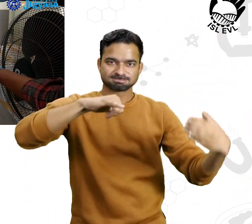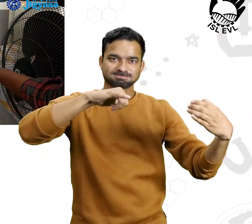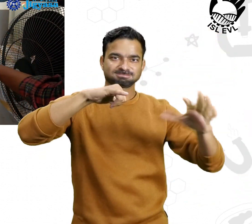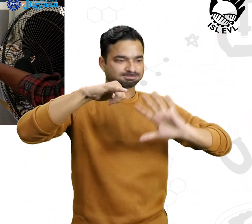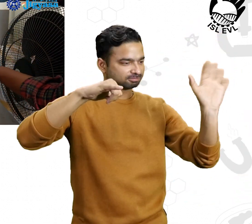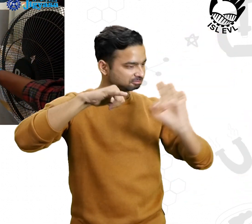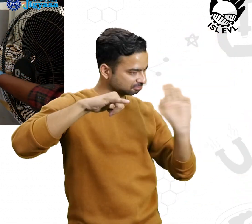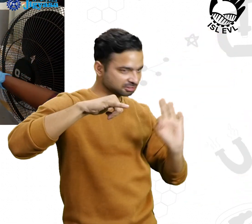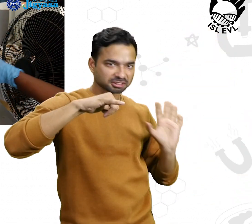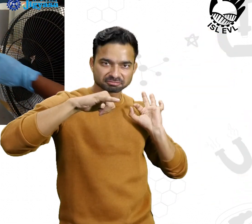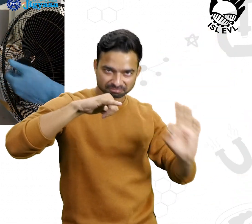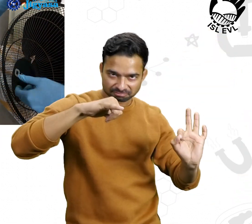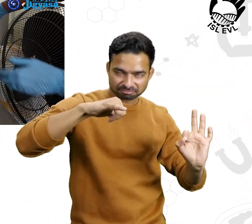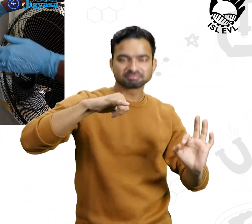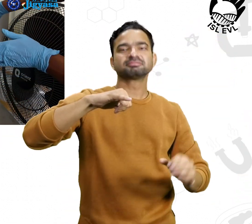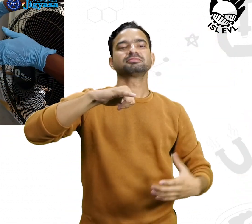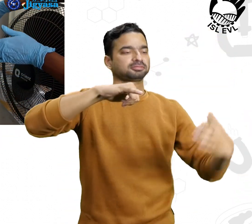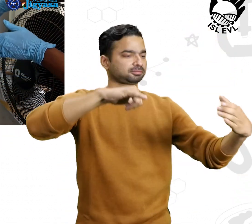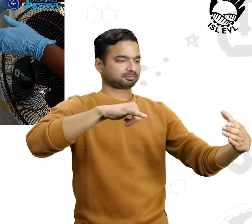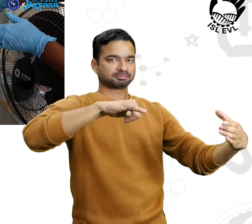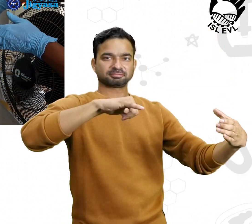wind.